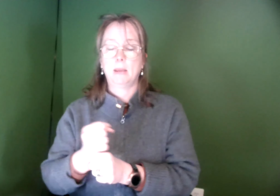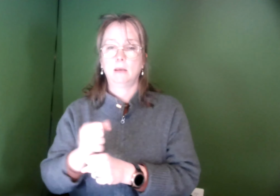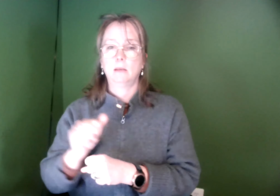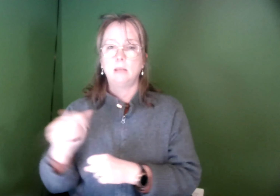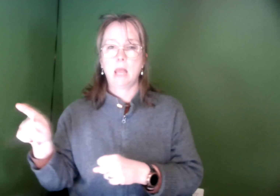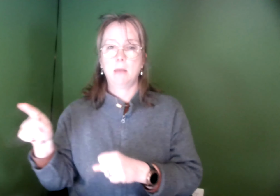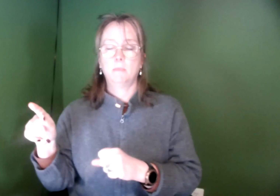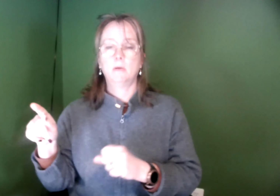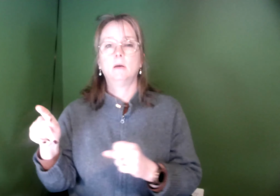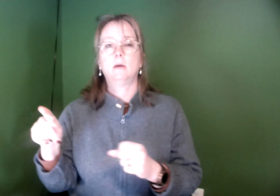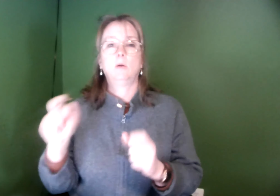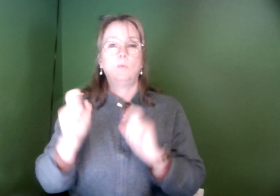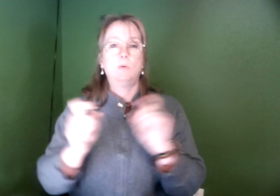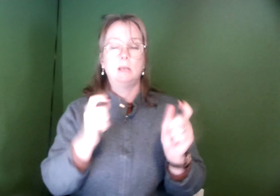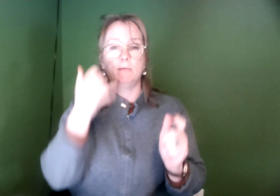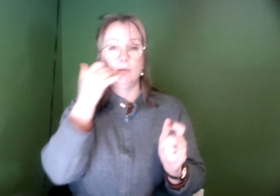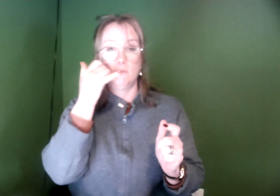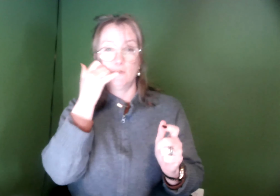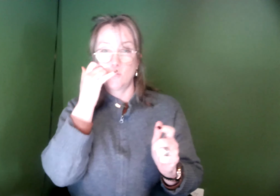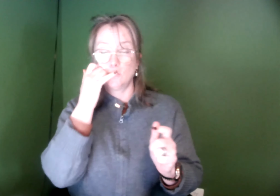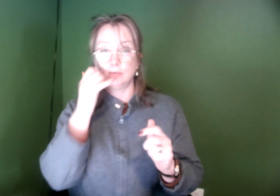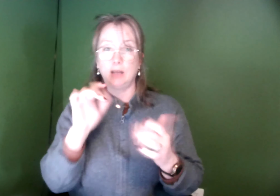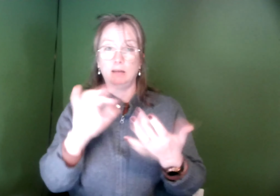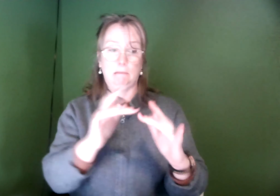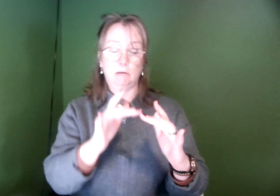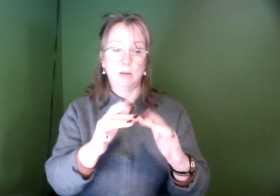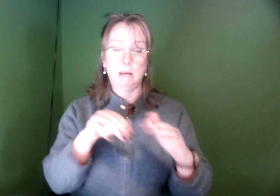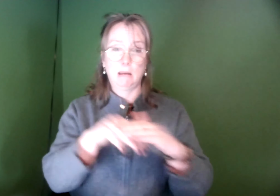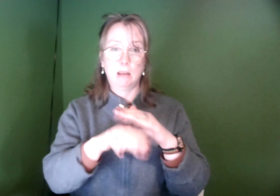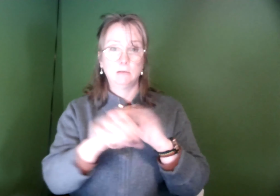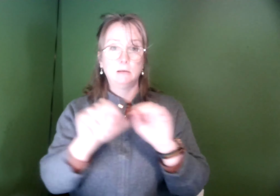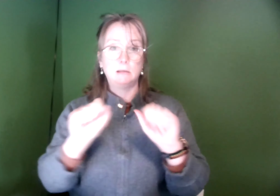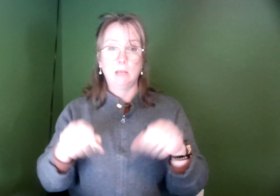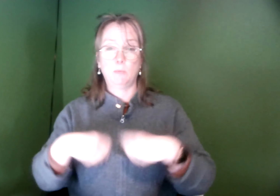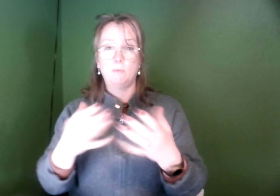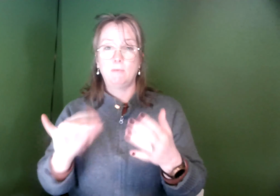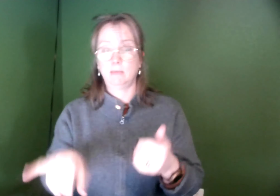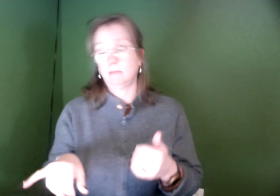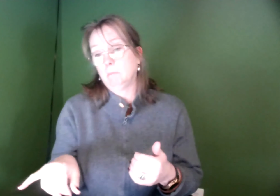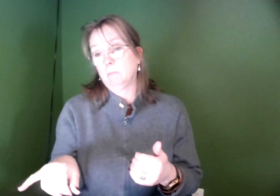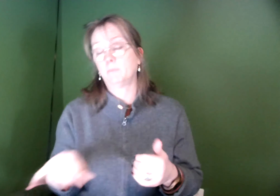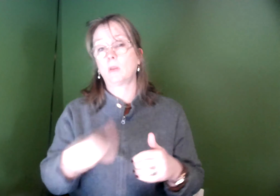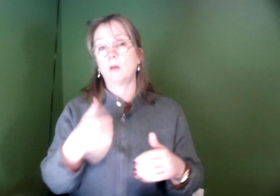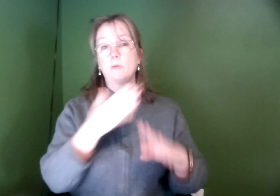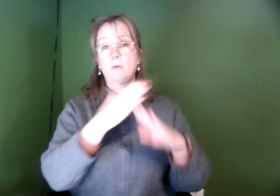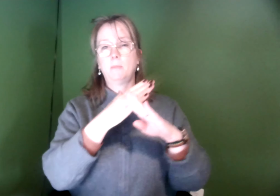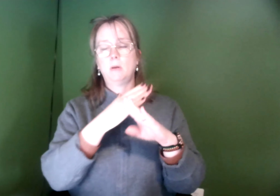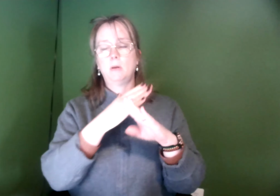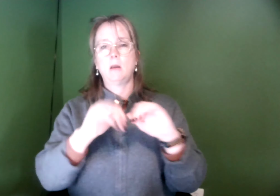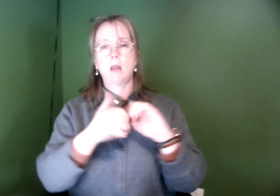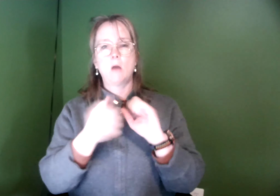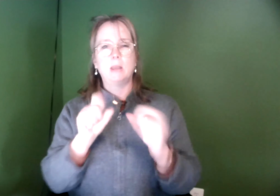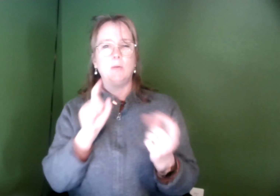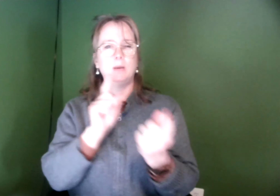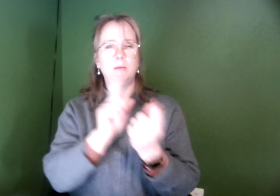and expanding broadband, can we do something like that? But going back to barriers, my other thing is how can we meet people where they're